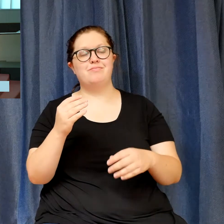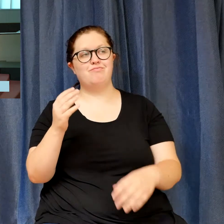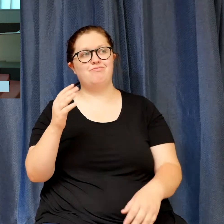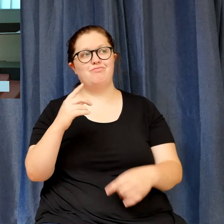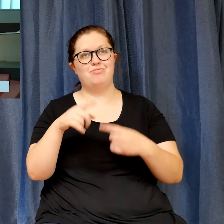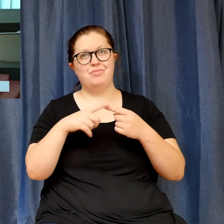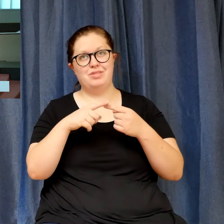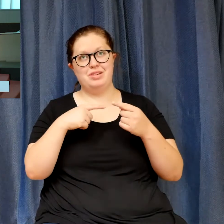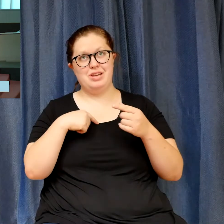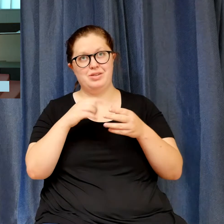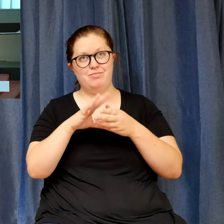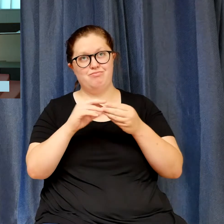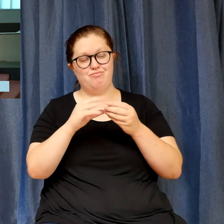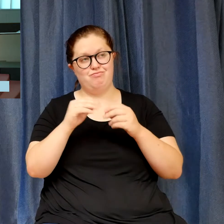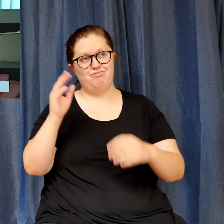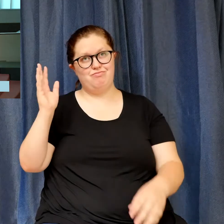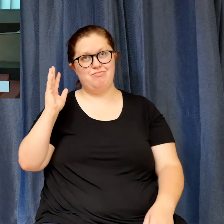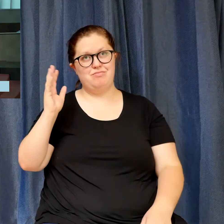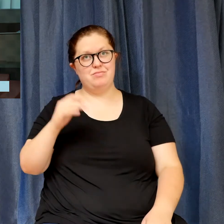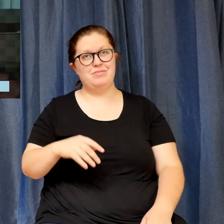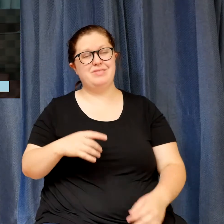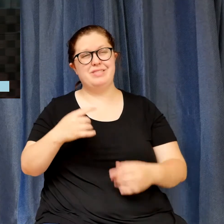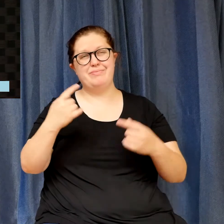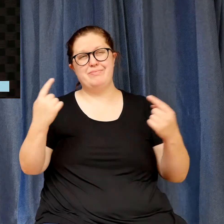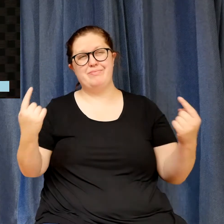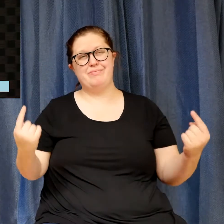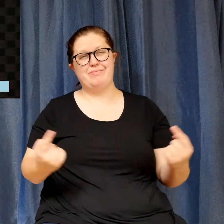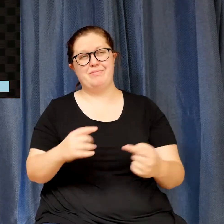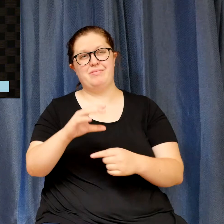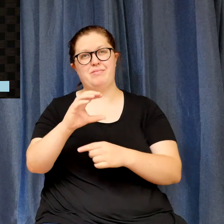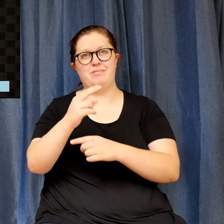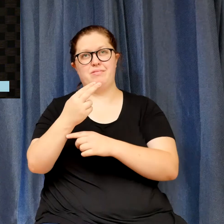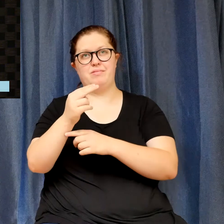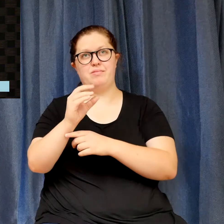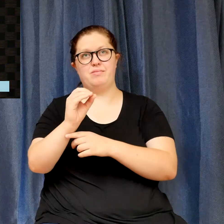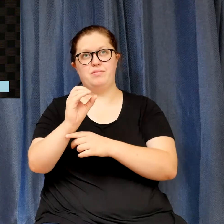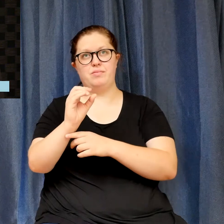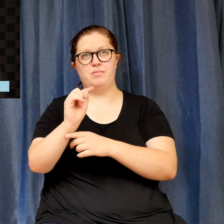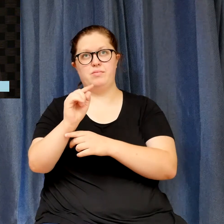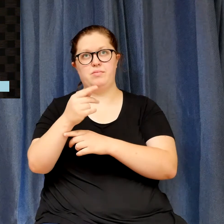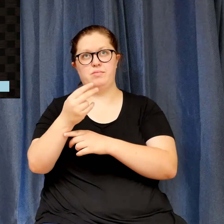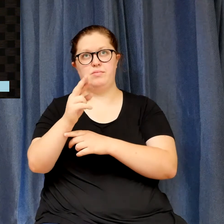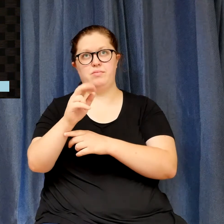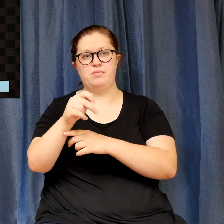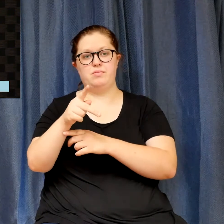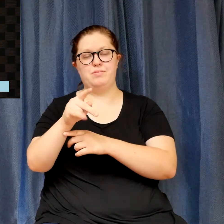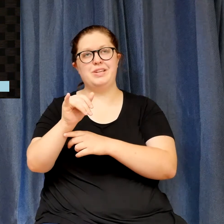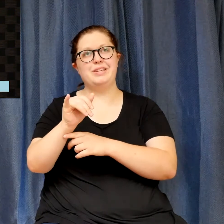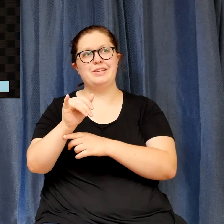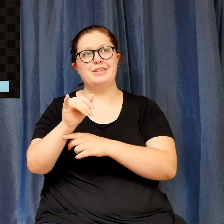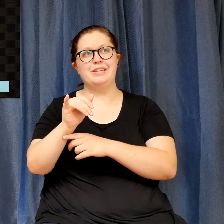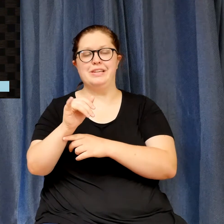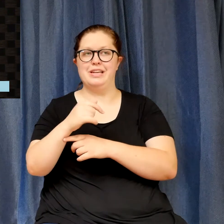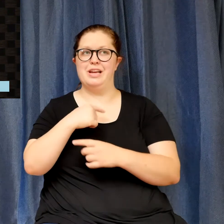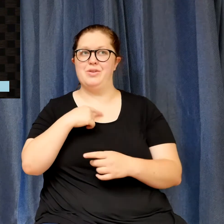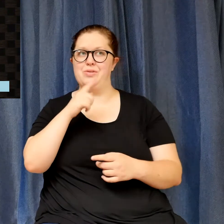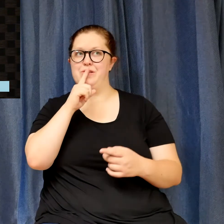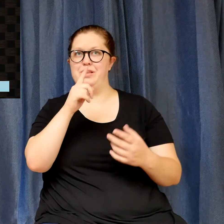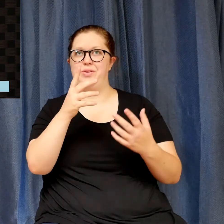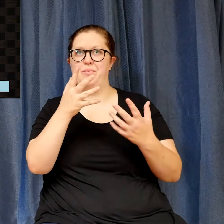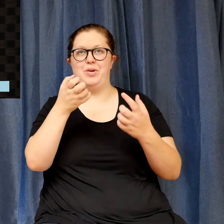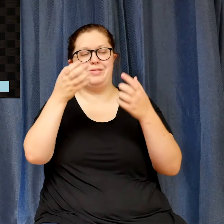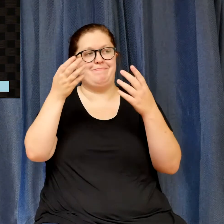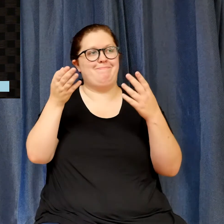this, is that, the pain of chemotherapy, I was tempted to close down and not let anyone